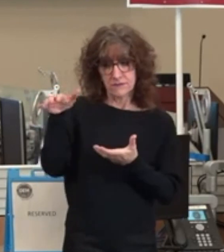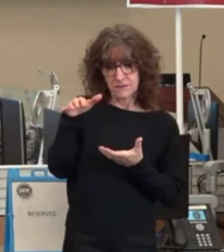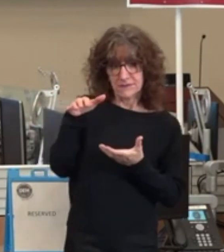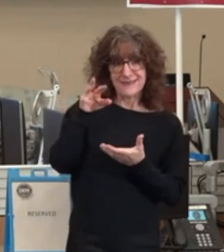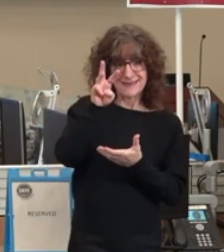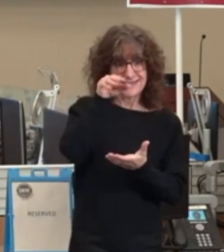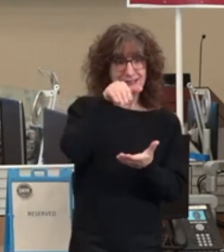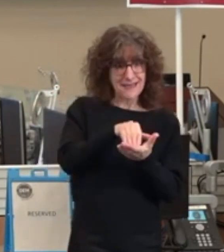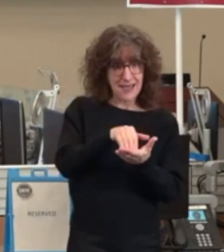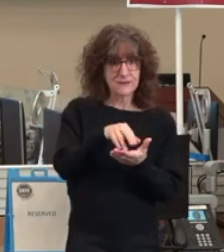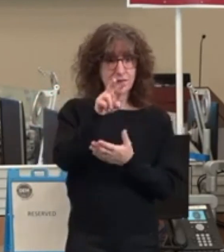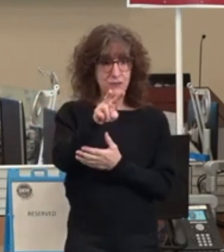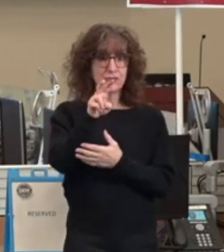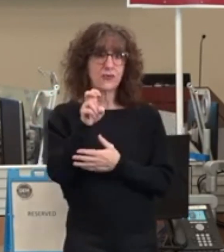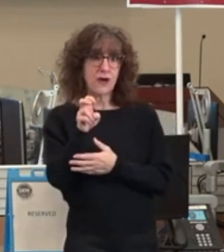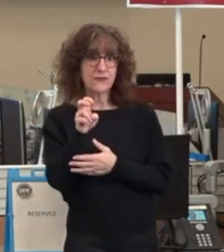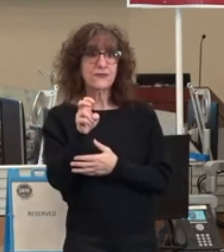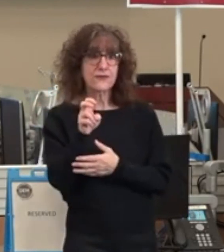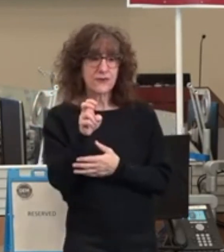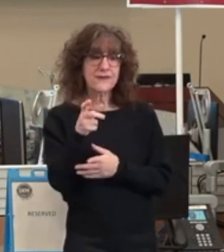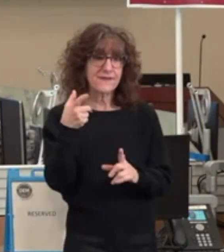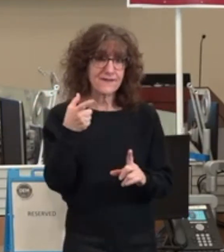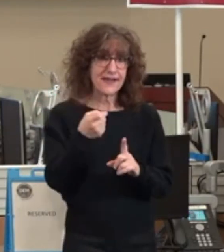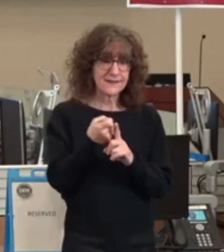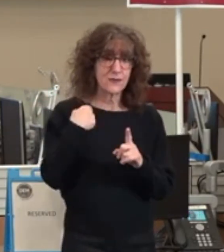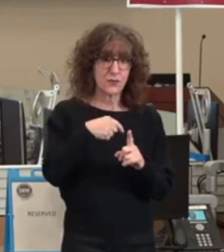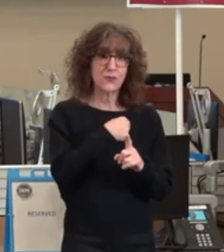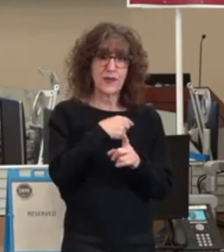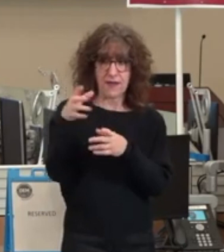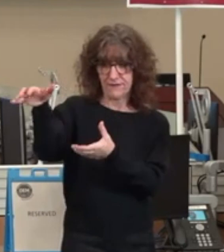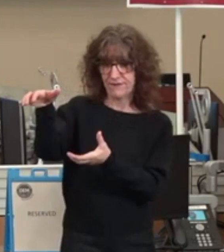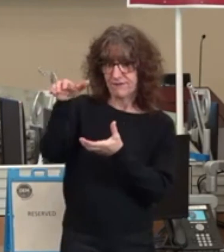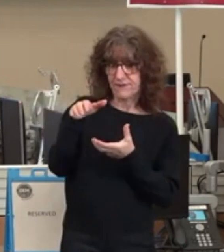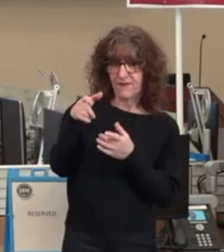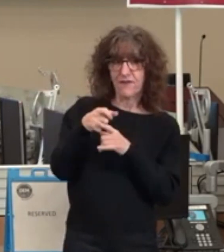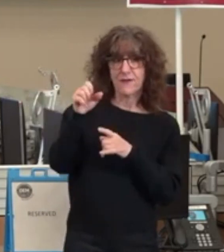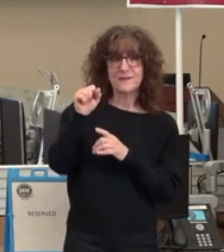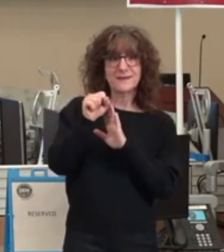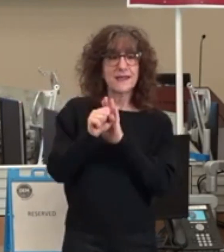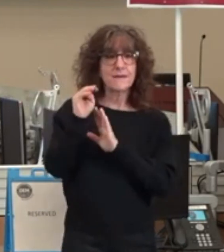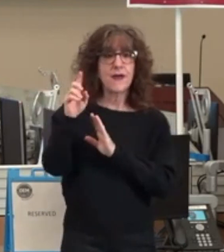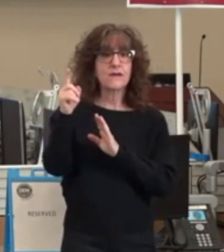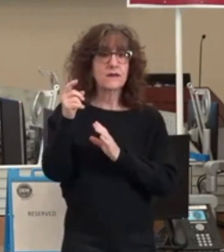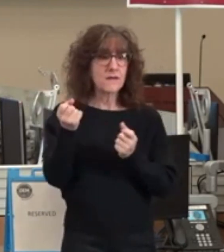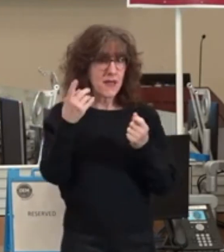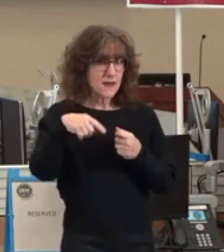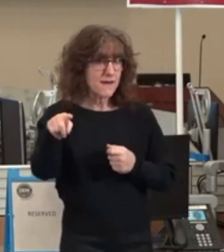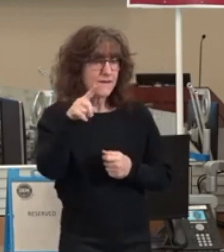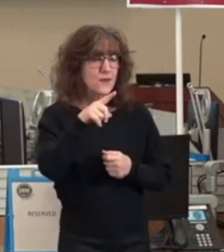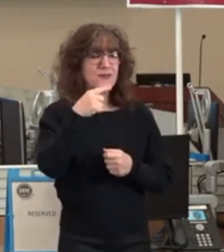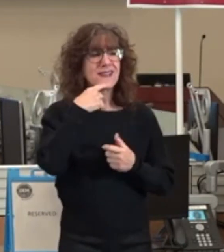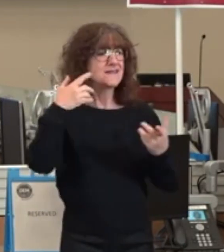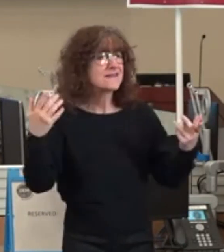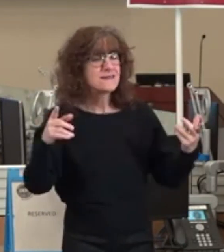is 6,200 vaccines that we have received from the state. And now I've heard from many of you, fairly enough, who have been